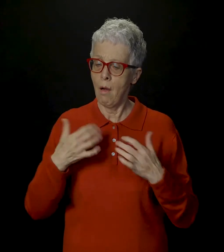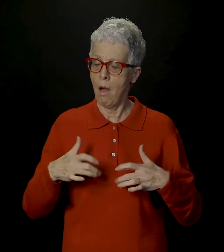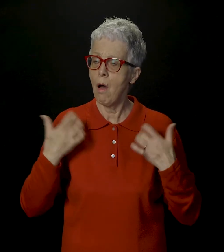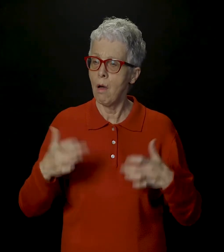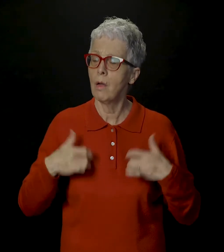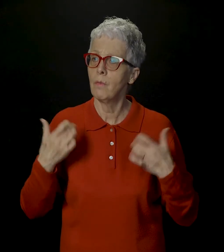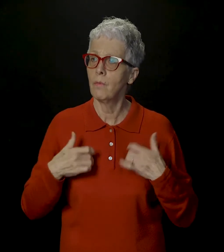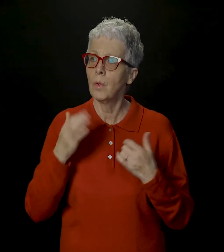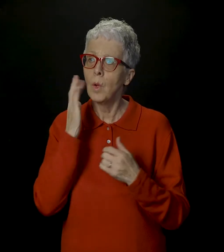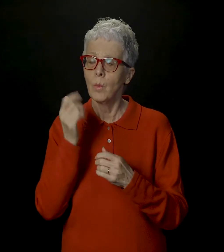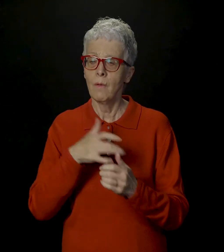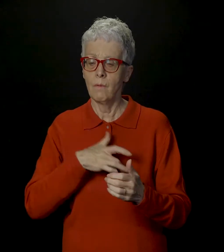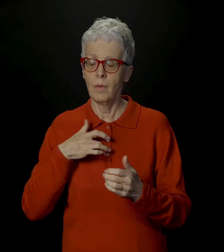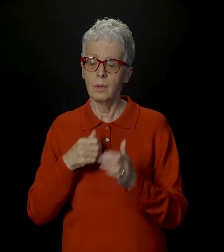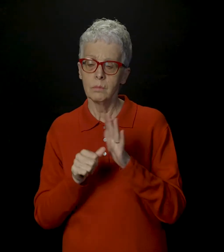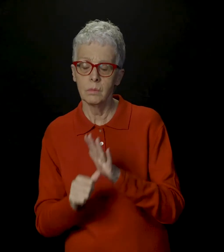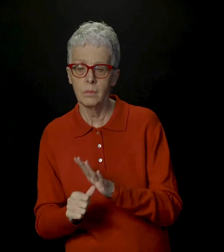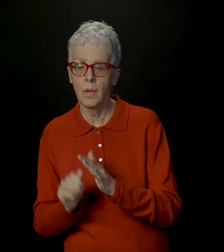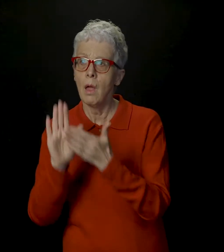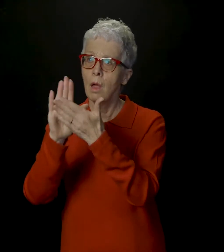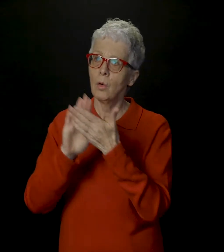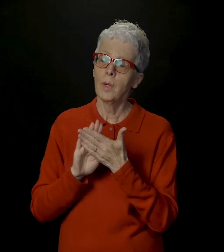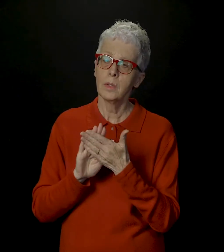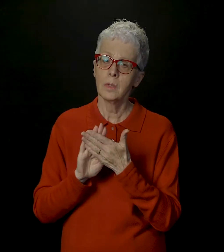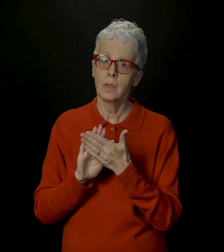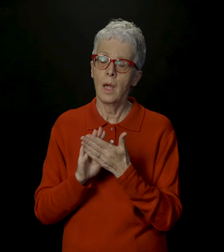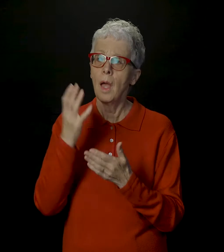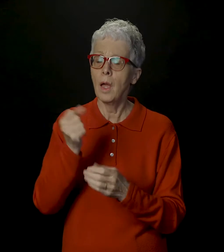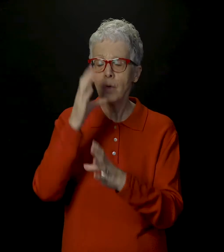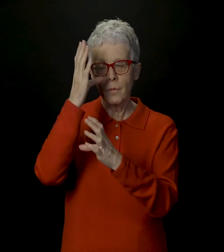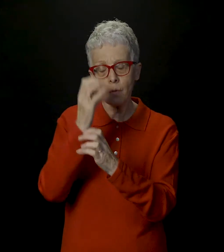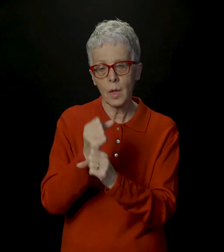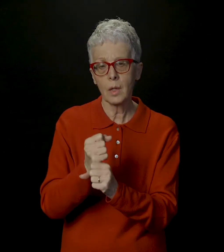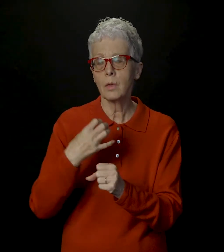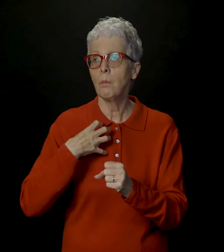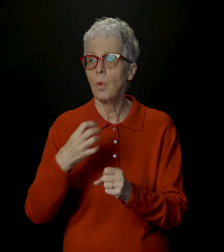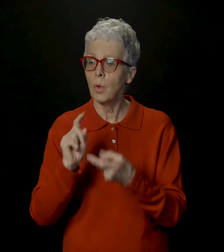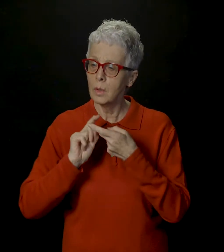us, Lord That you would help us To have that faith, Lord